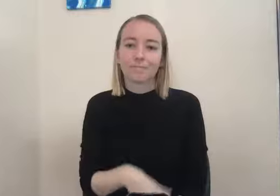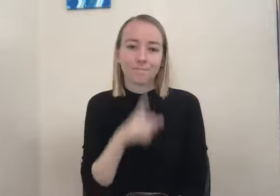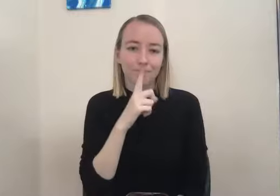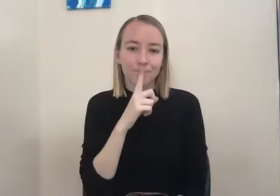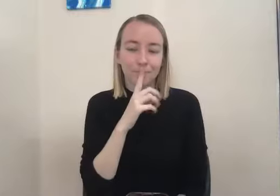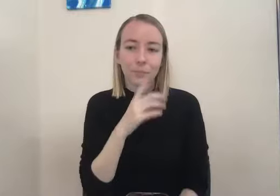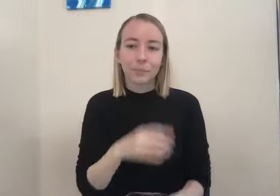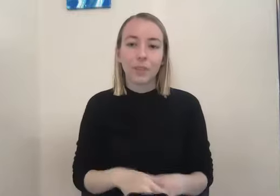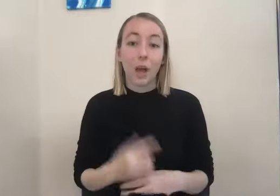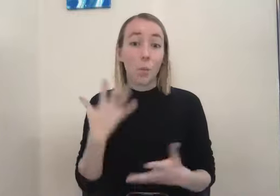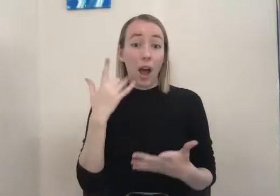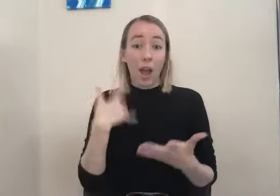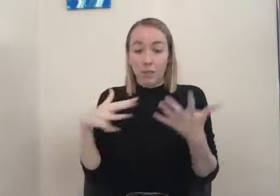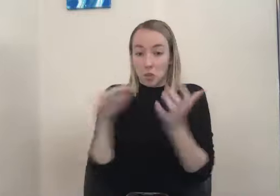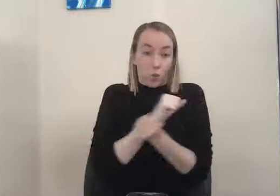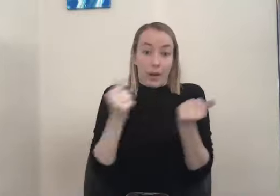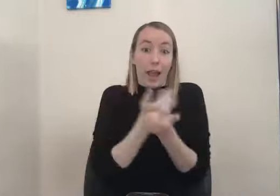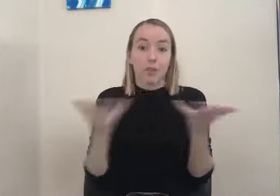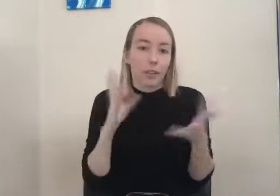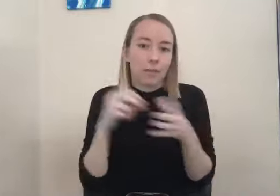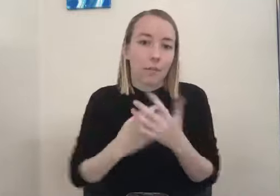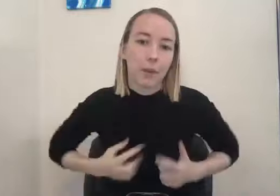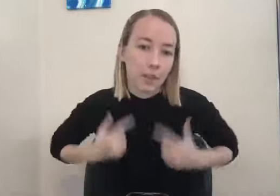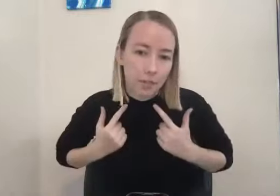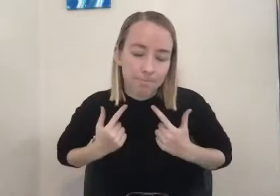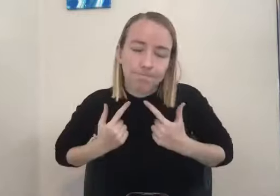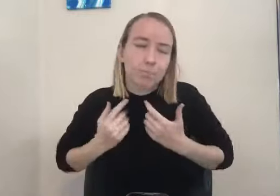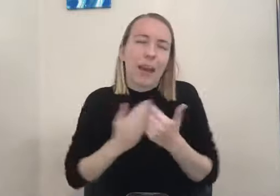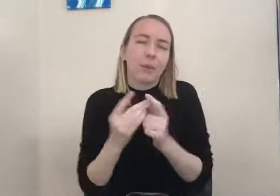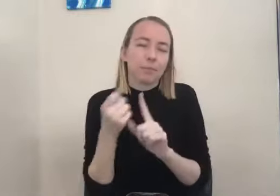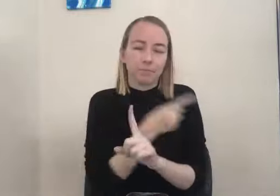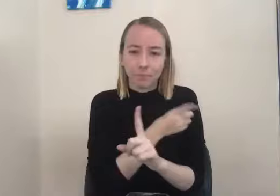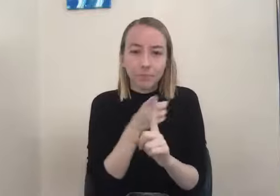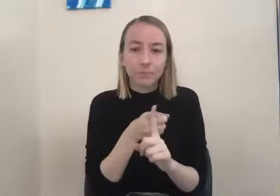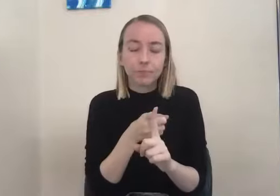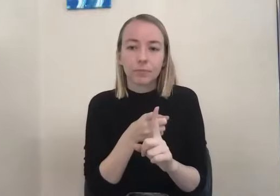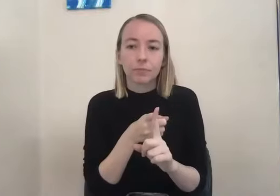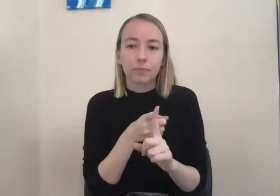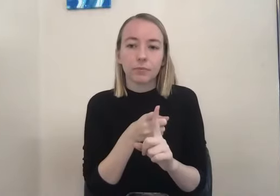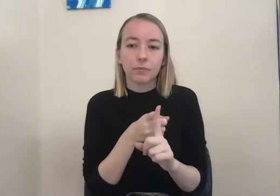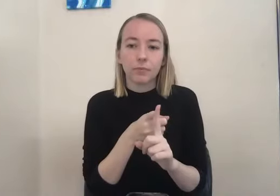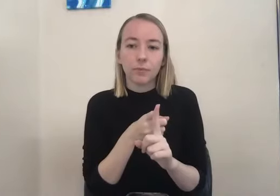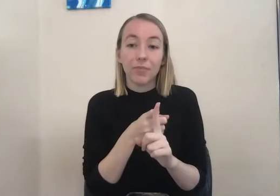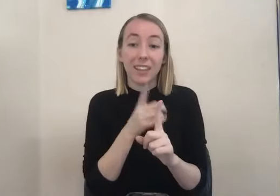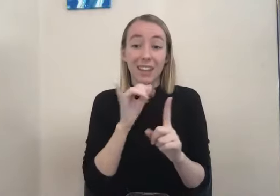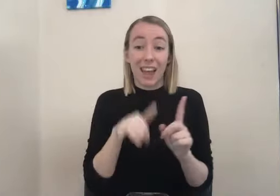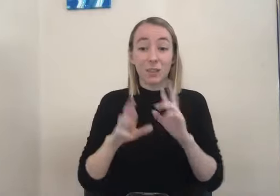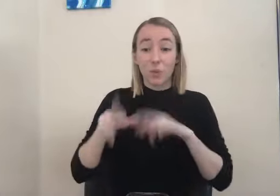say to me, I can't imagine that you were that angry person, but I'd been taught by an angry person. So yeah, I was, and I would